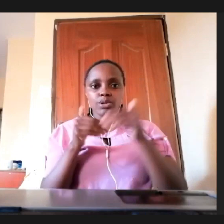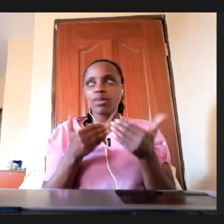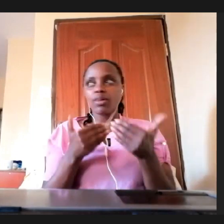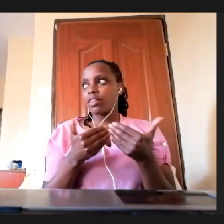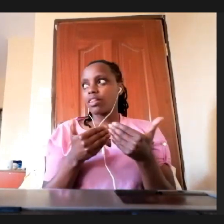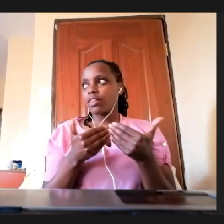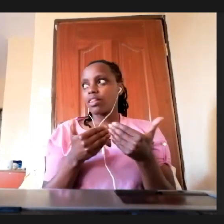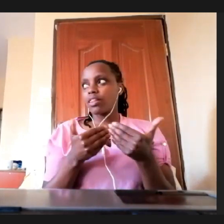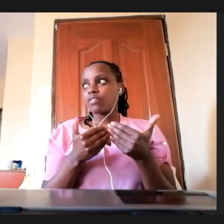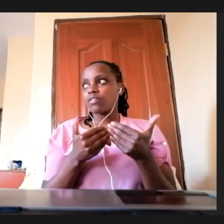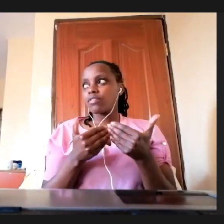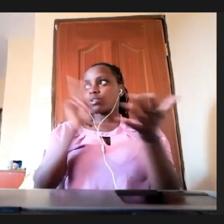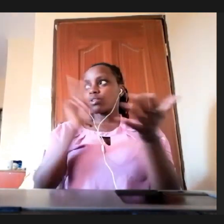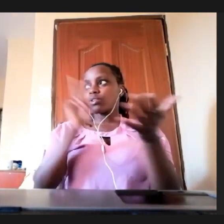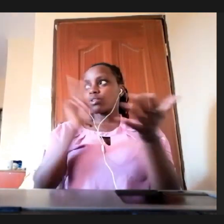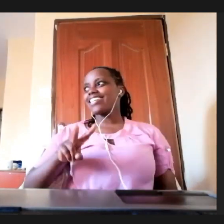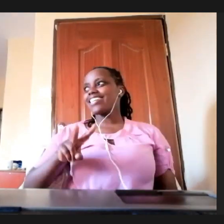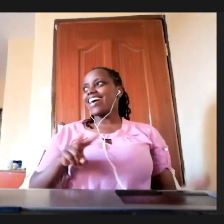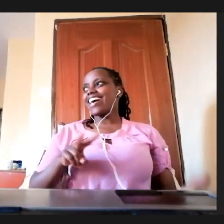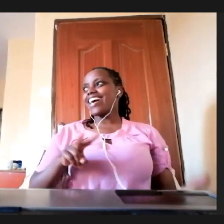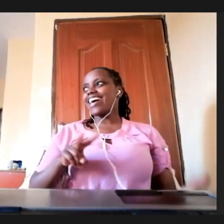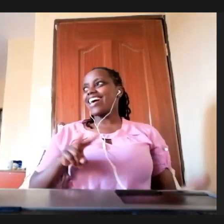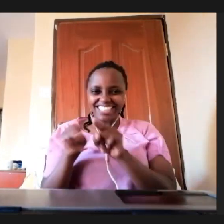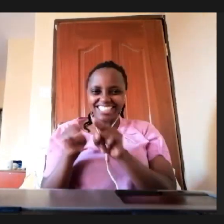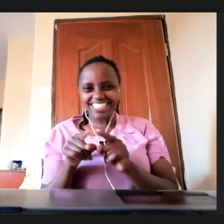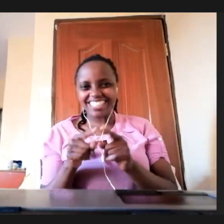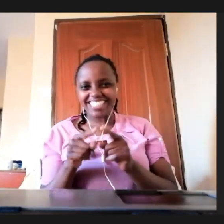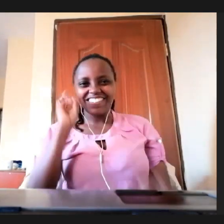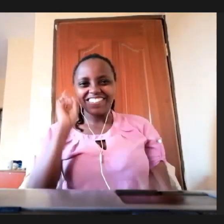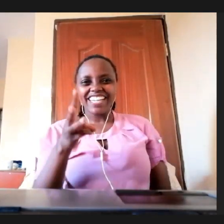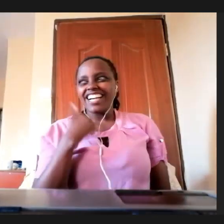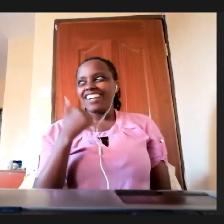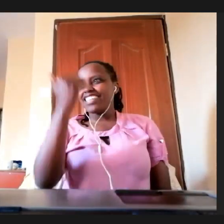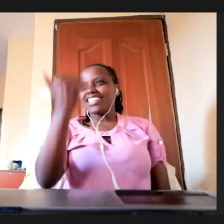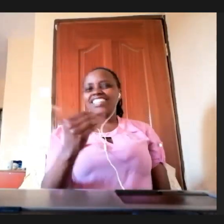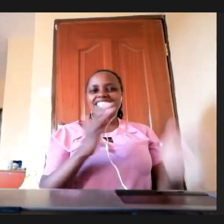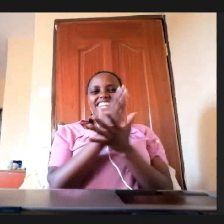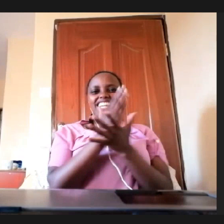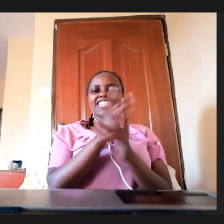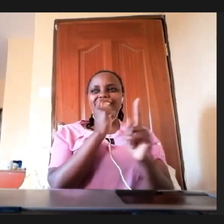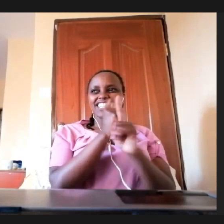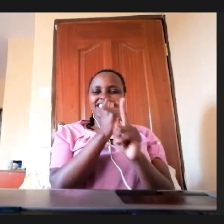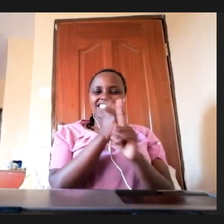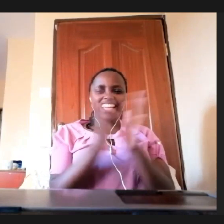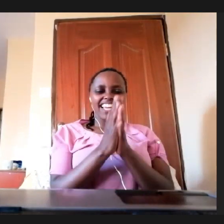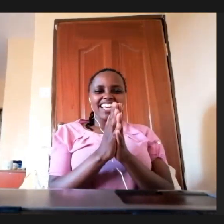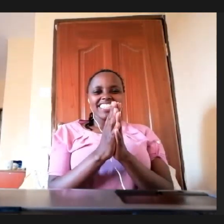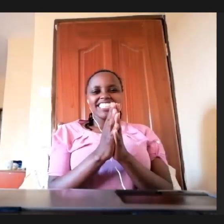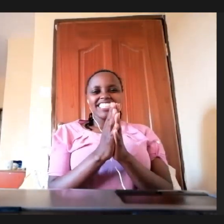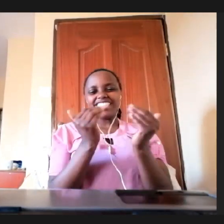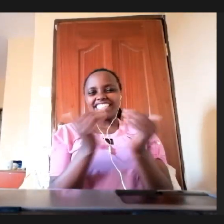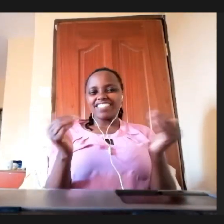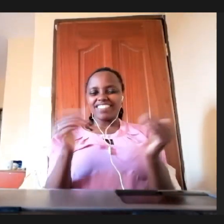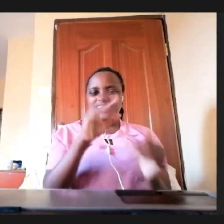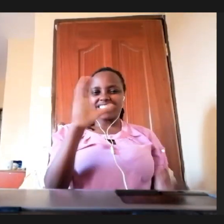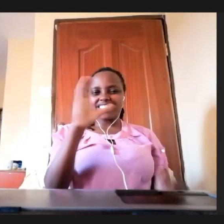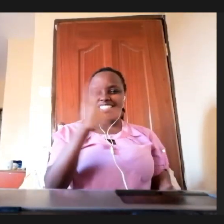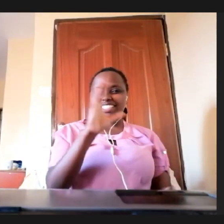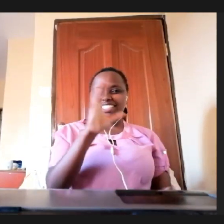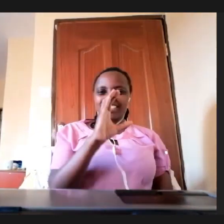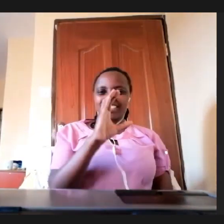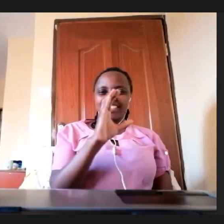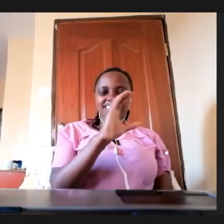ratifying this important child rights instrument, the Charter, as well as youth civil society